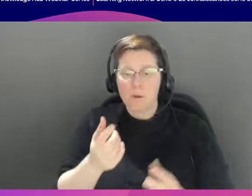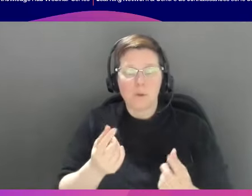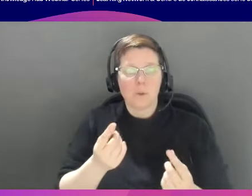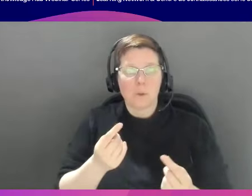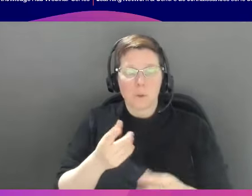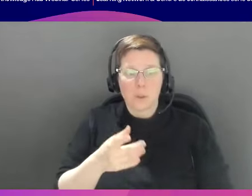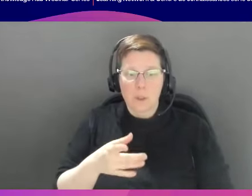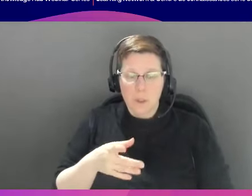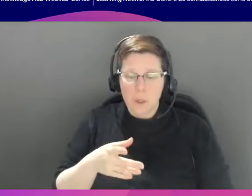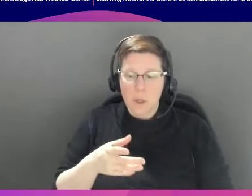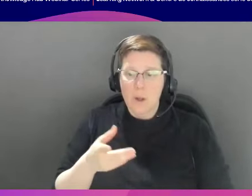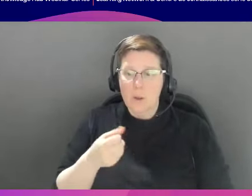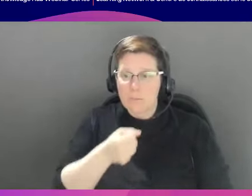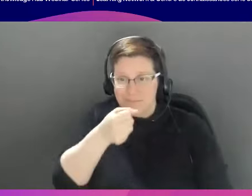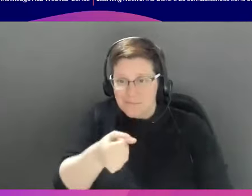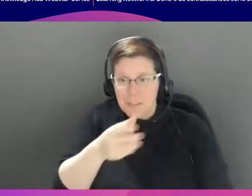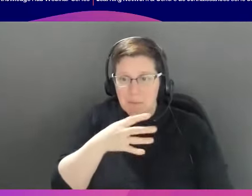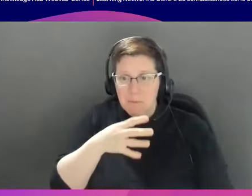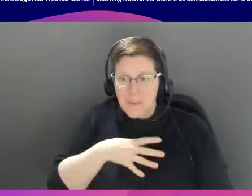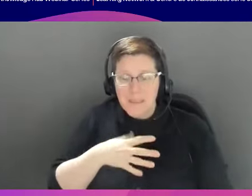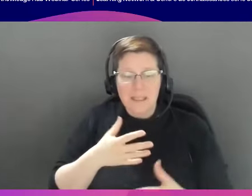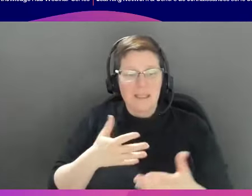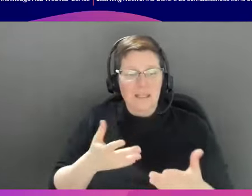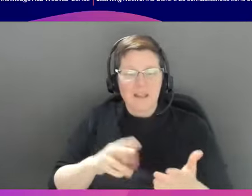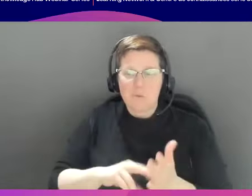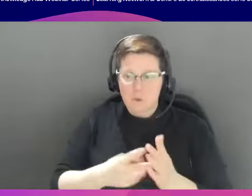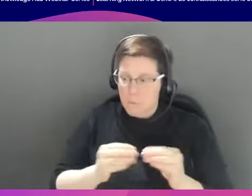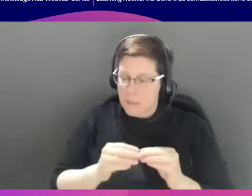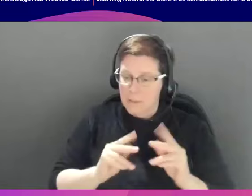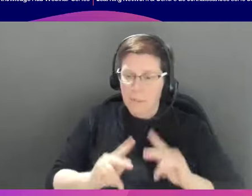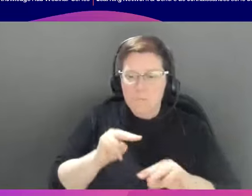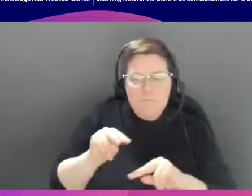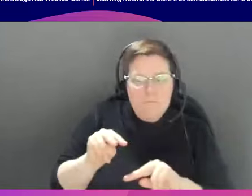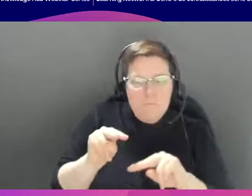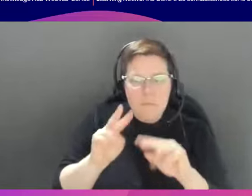add and stir them into security frameworks that can lead to their over-surveillance.